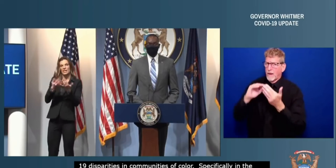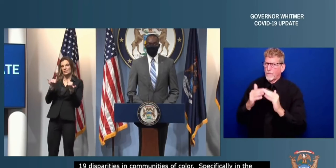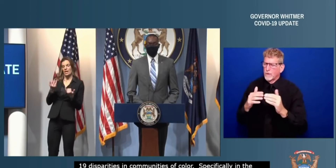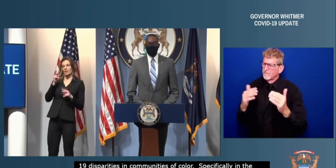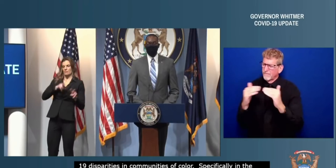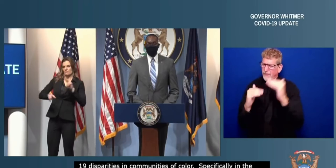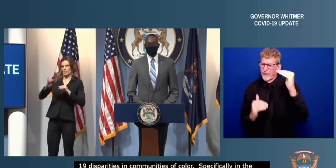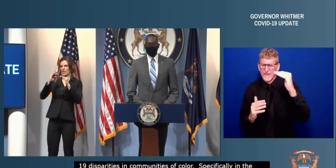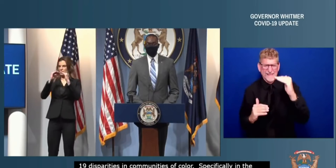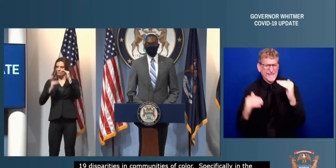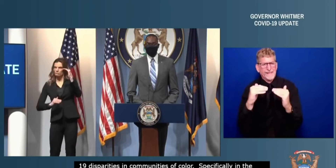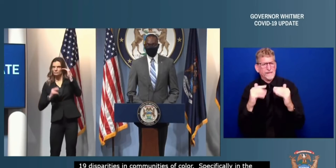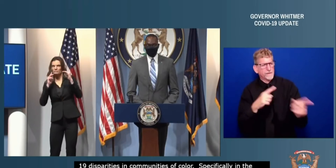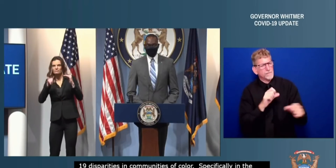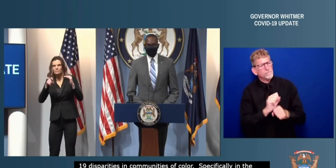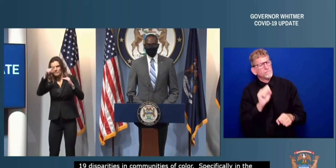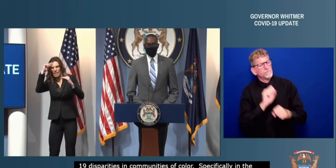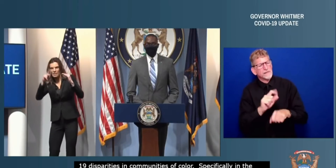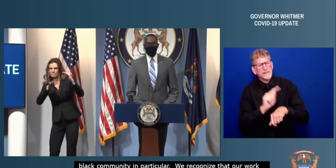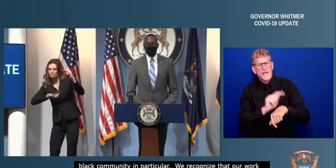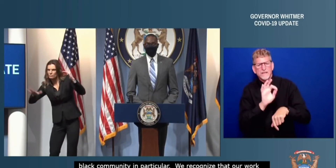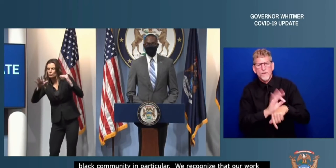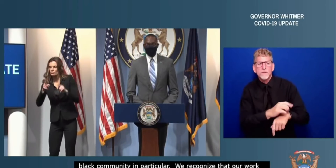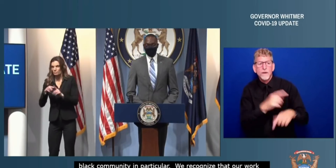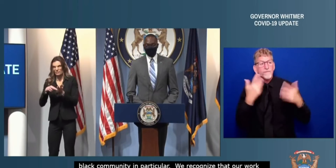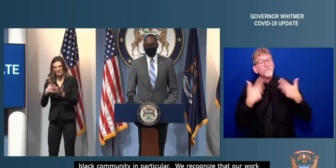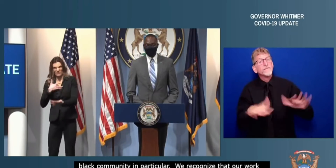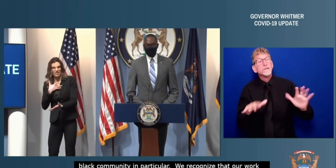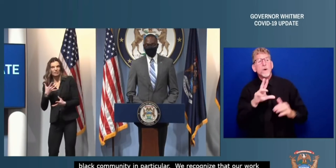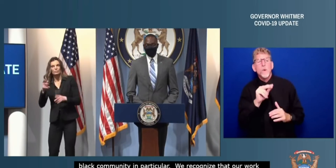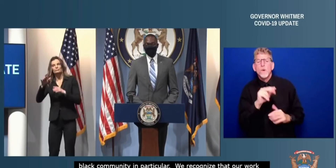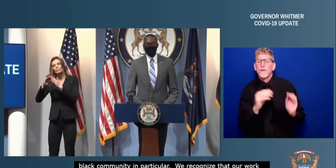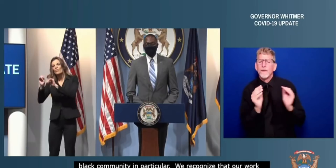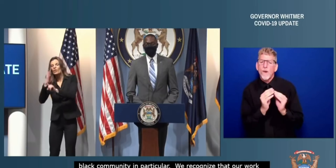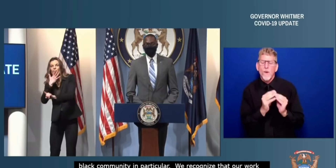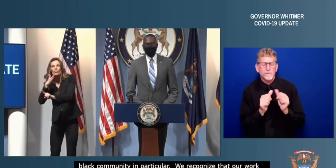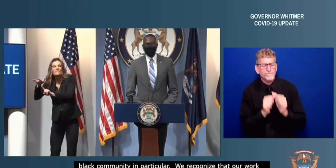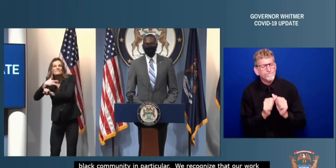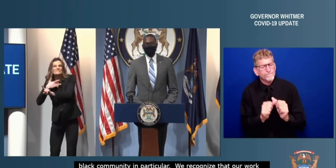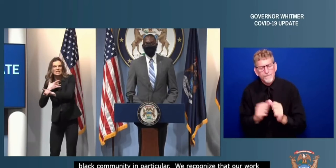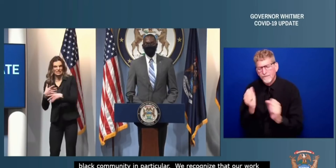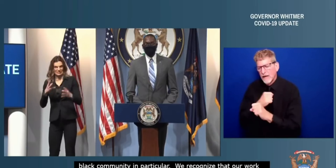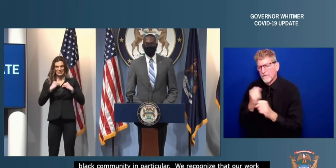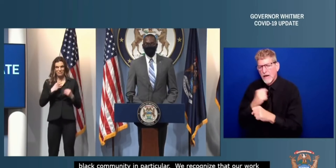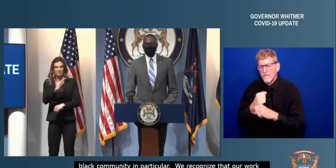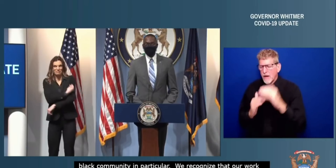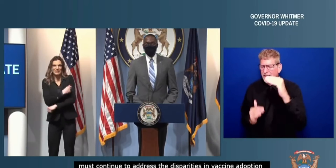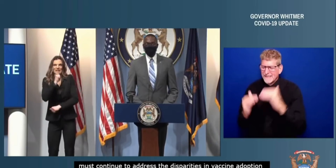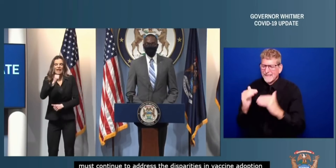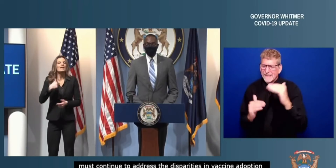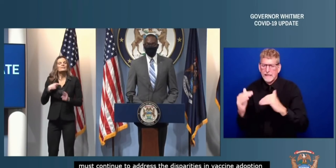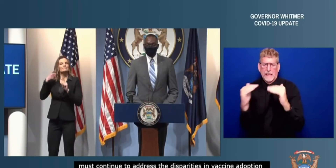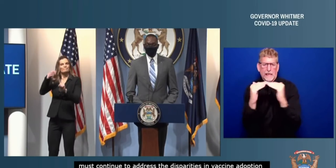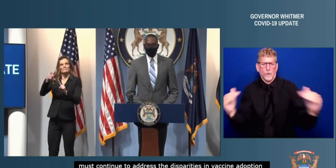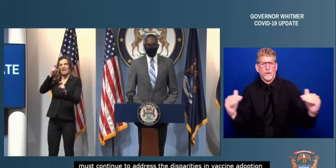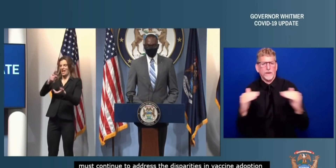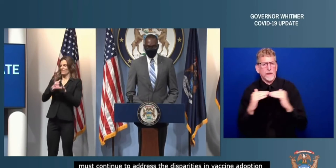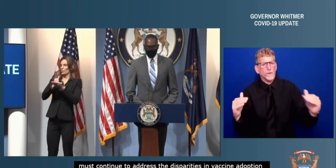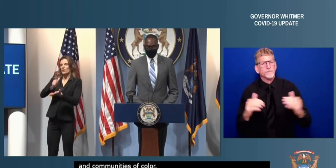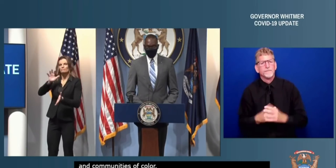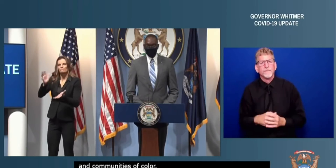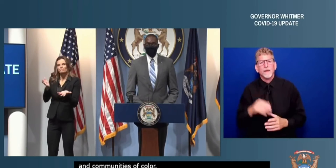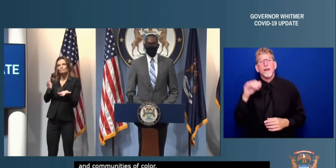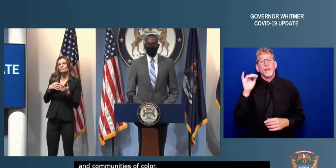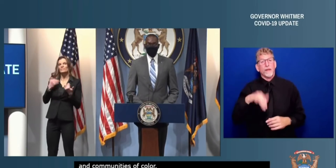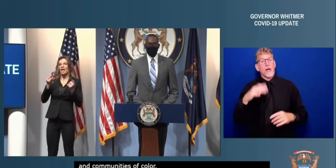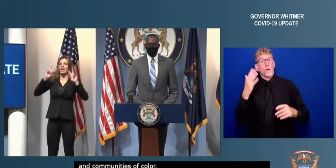the disparities in vaccine adoption in communities of color. That is why I am launching the Making Real Change